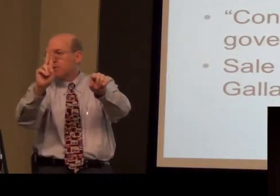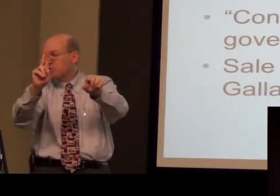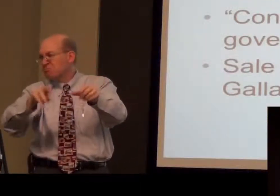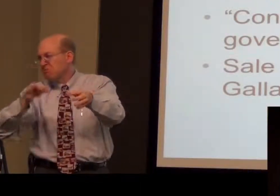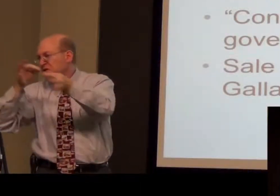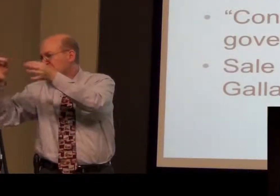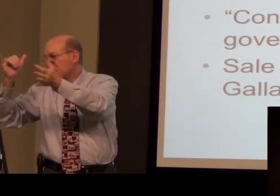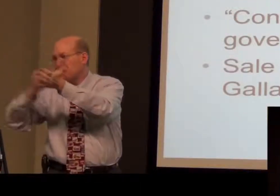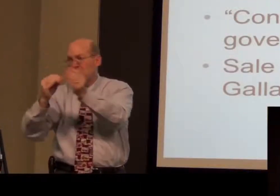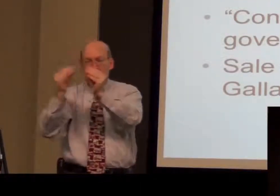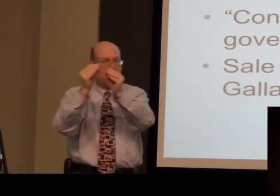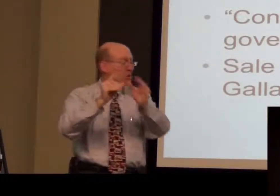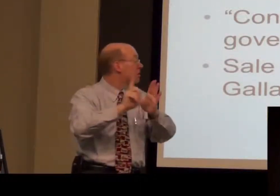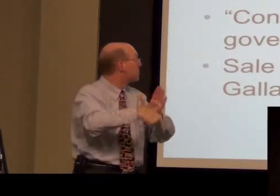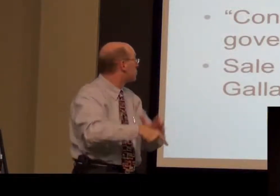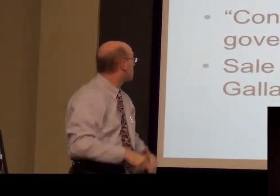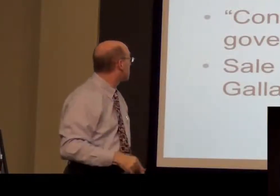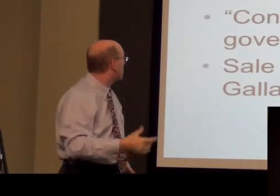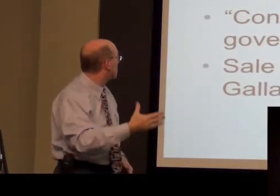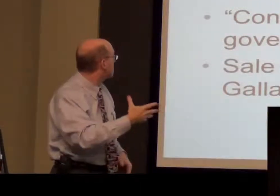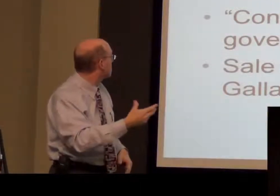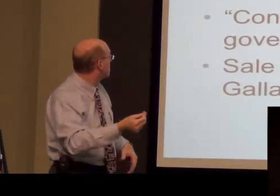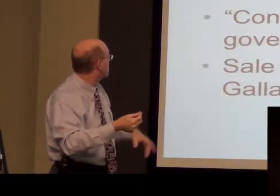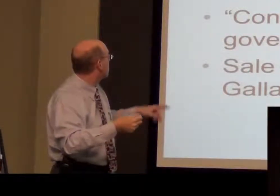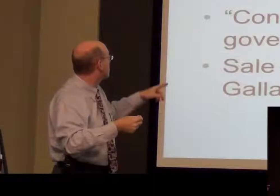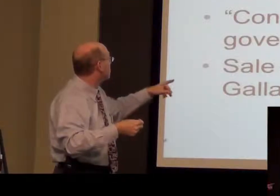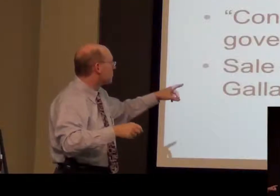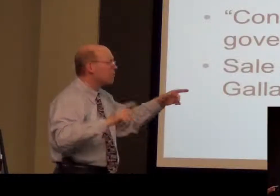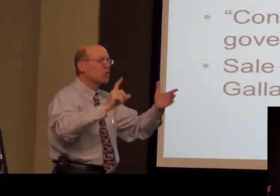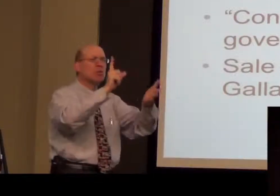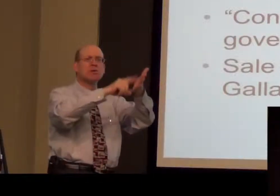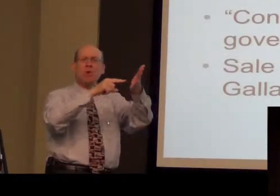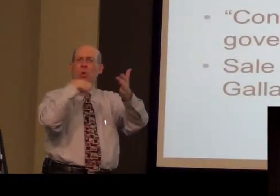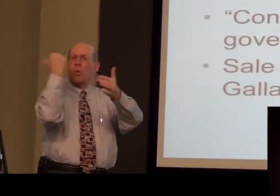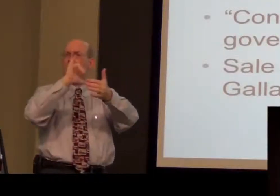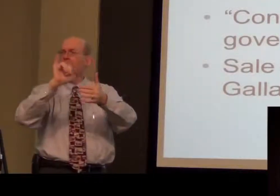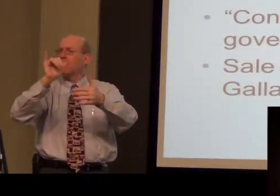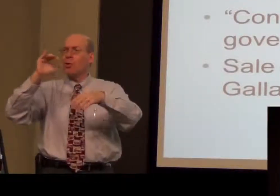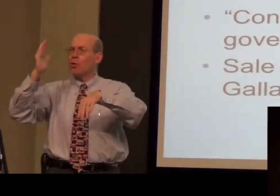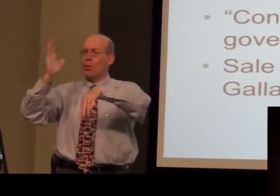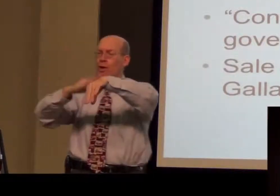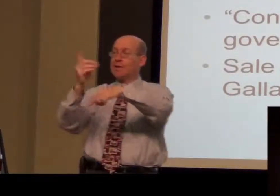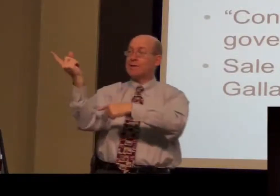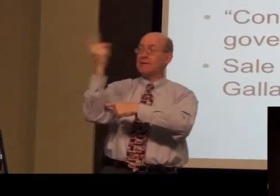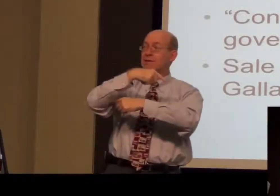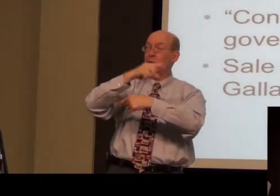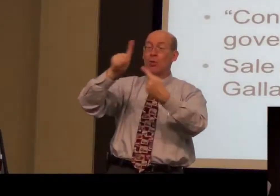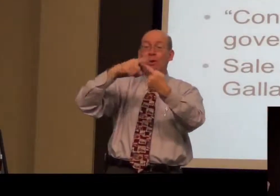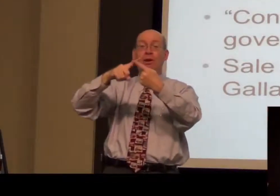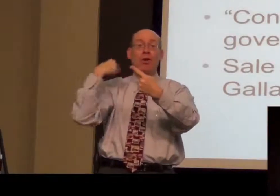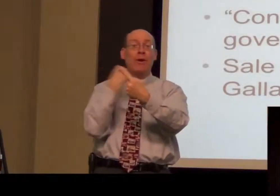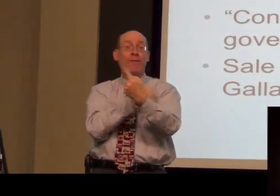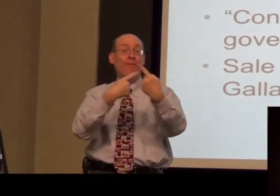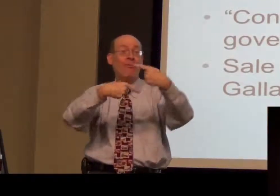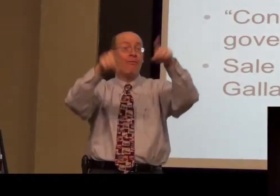the district's authority, and I'll go into more of that later, but so you can see exactly what that financing process